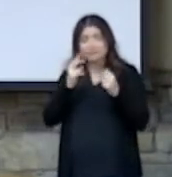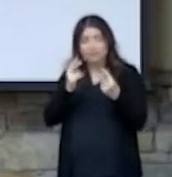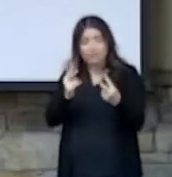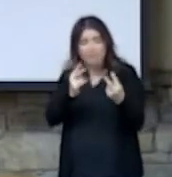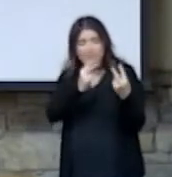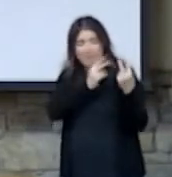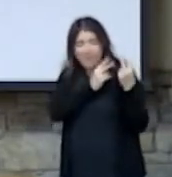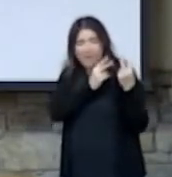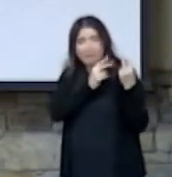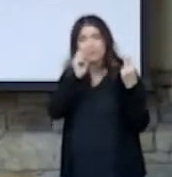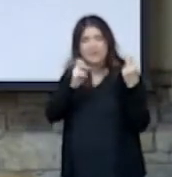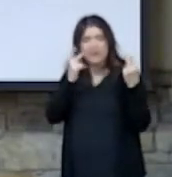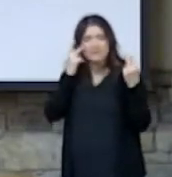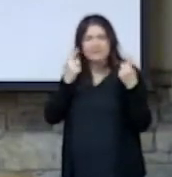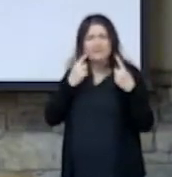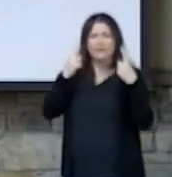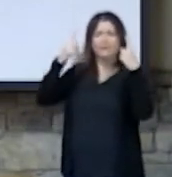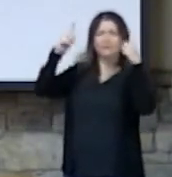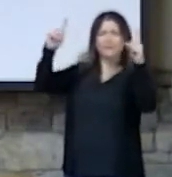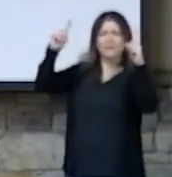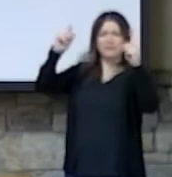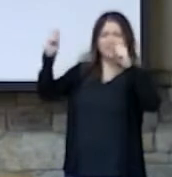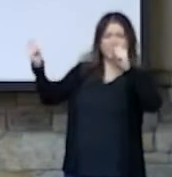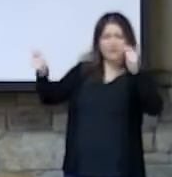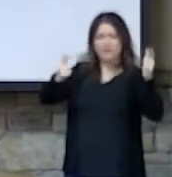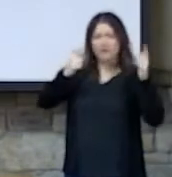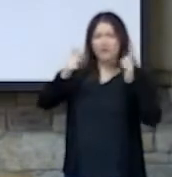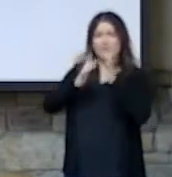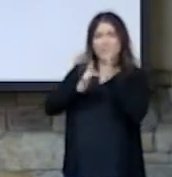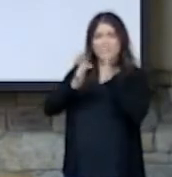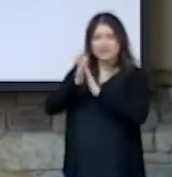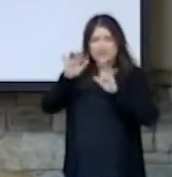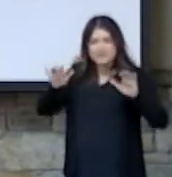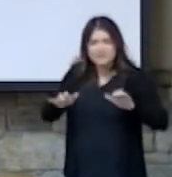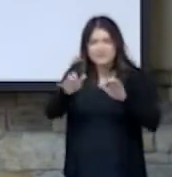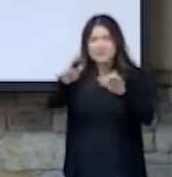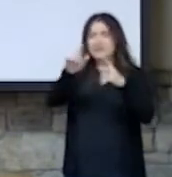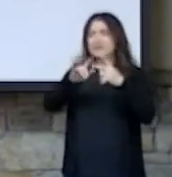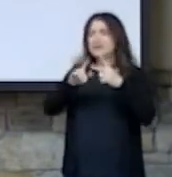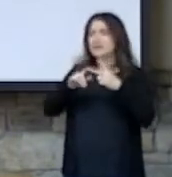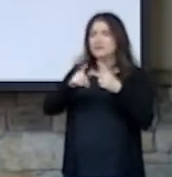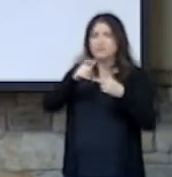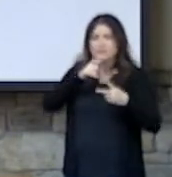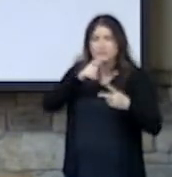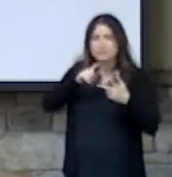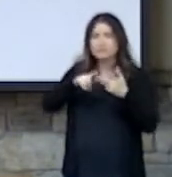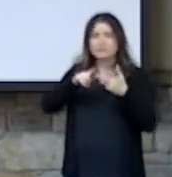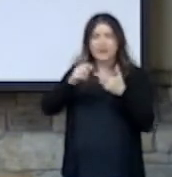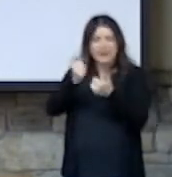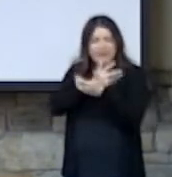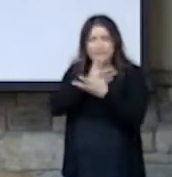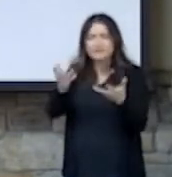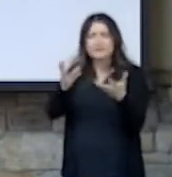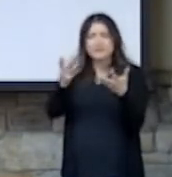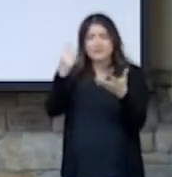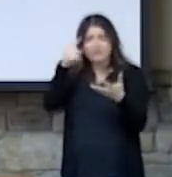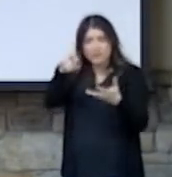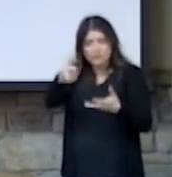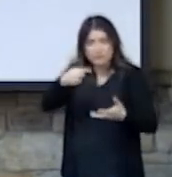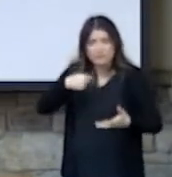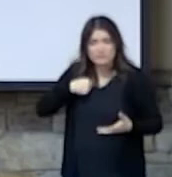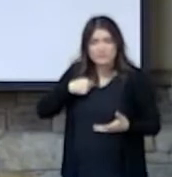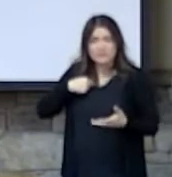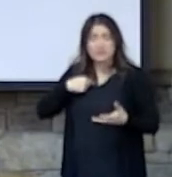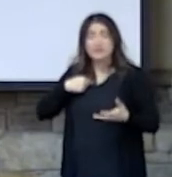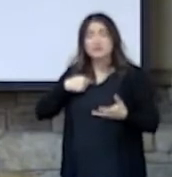back and see the fulfillment of everything that Jesus was and is and did for you and for me. And so